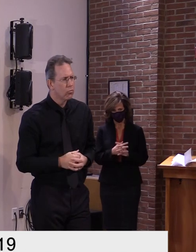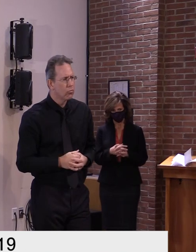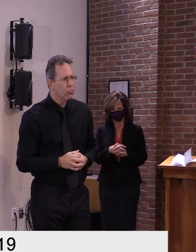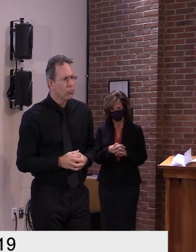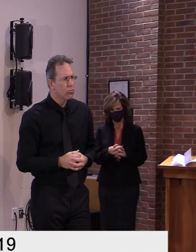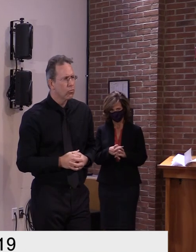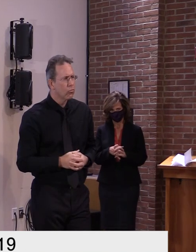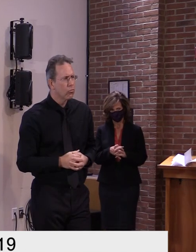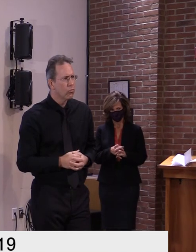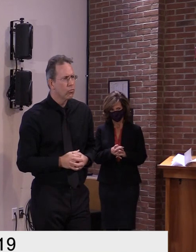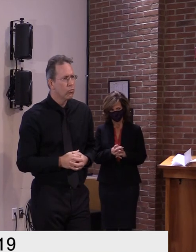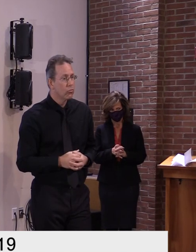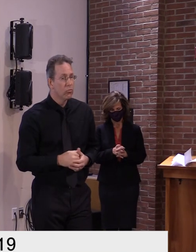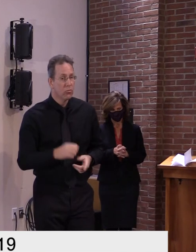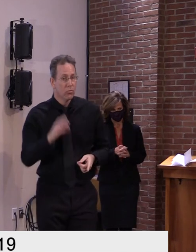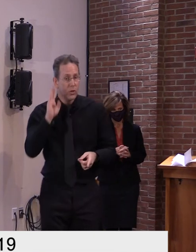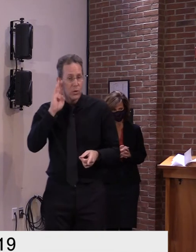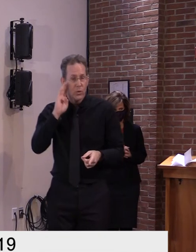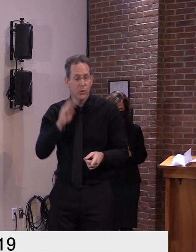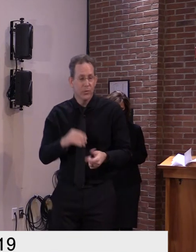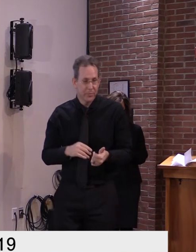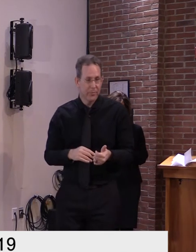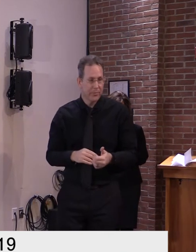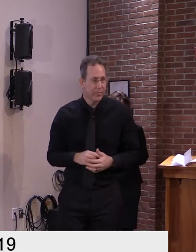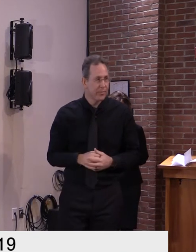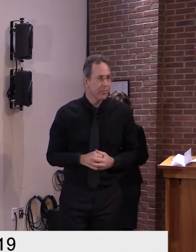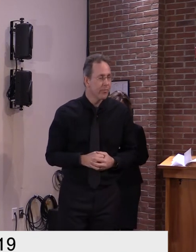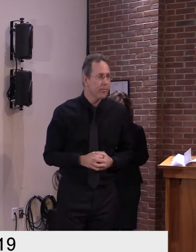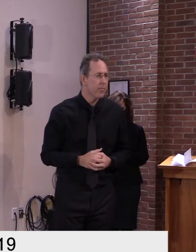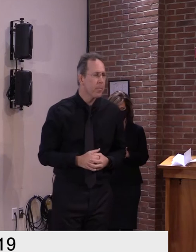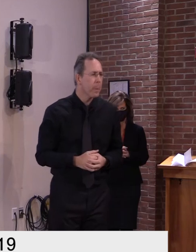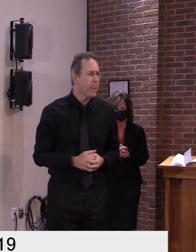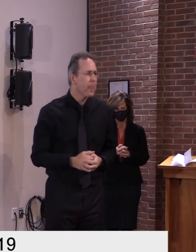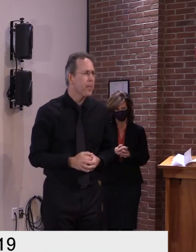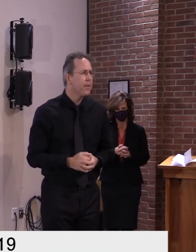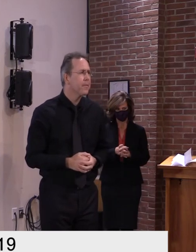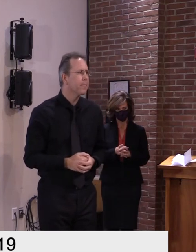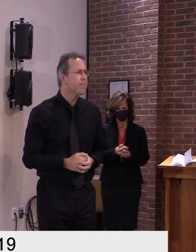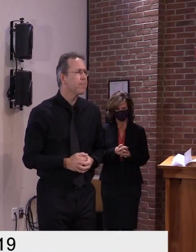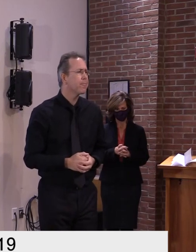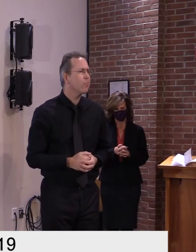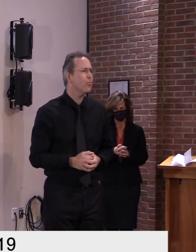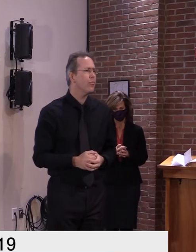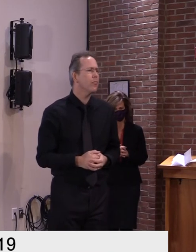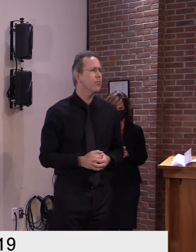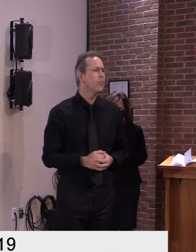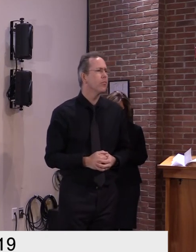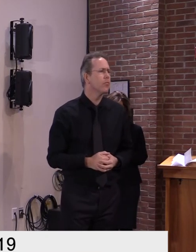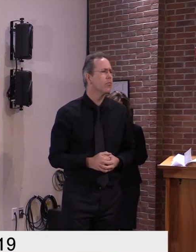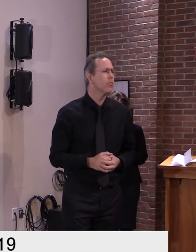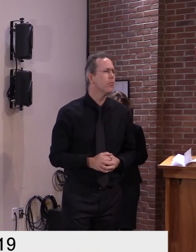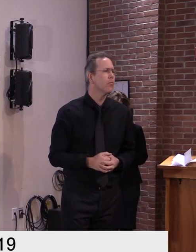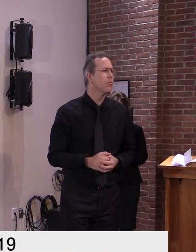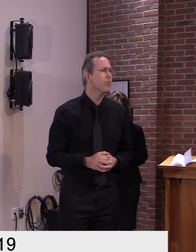Hi, everyone. I have a concluding question here. It's really just a question about clarification